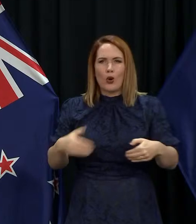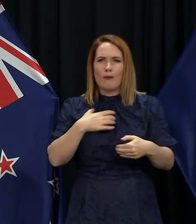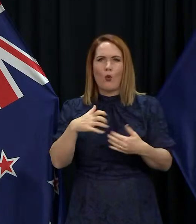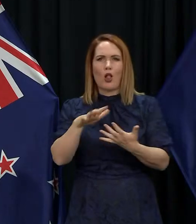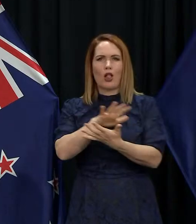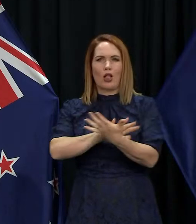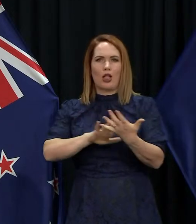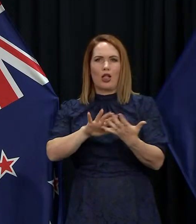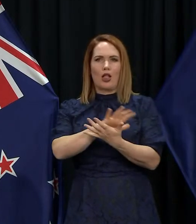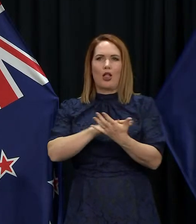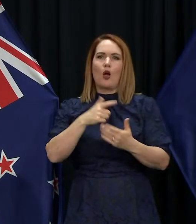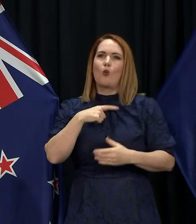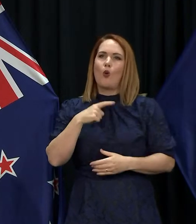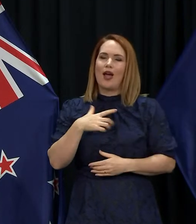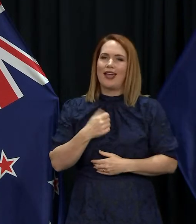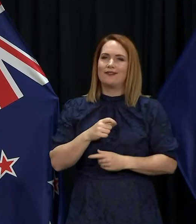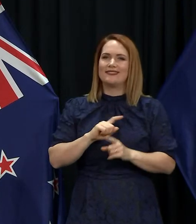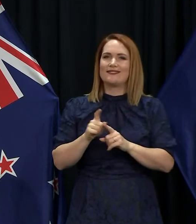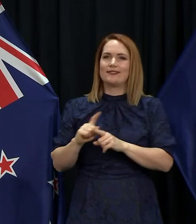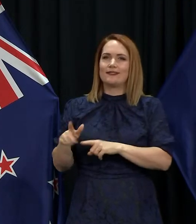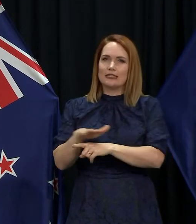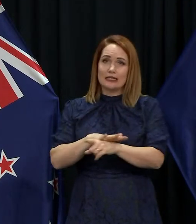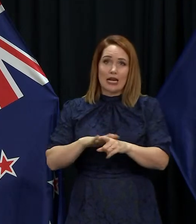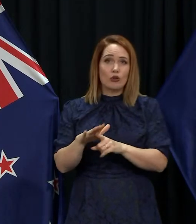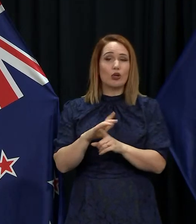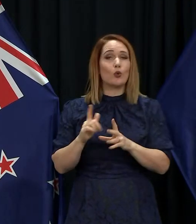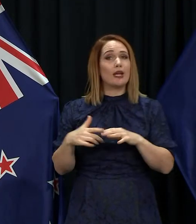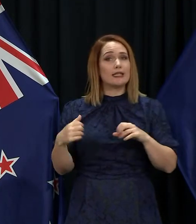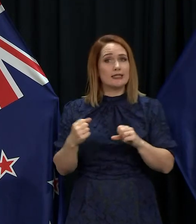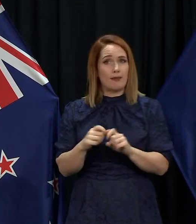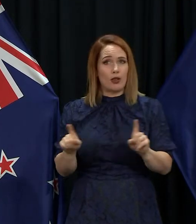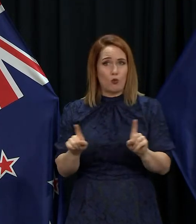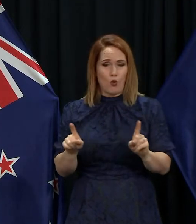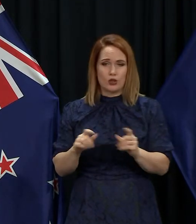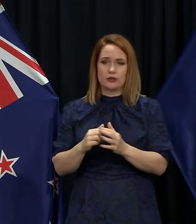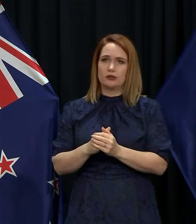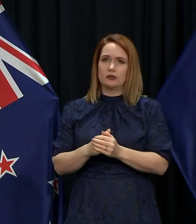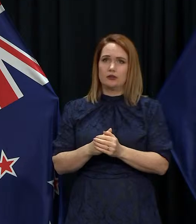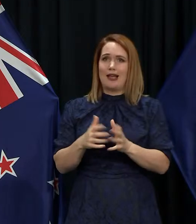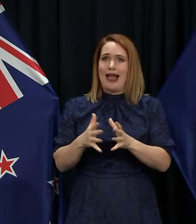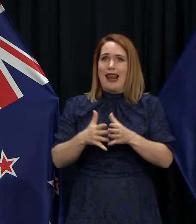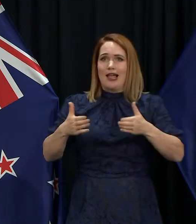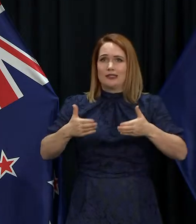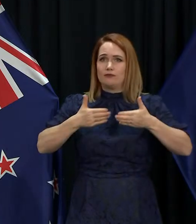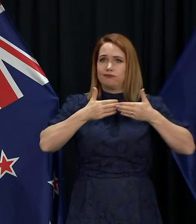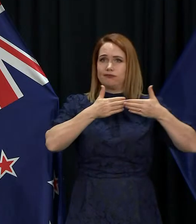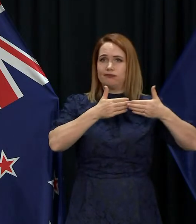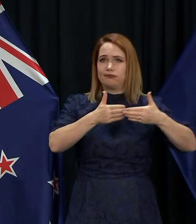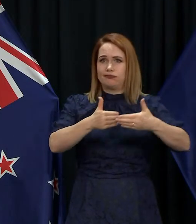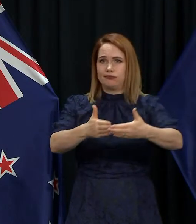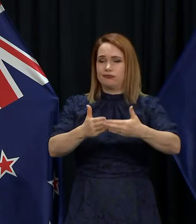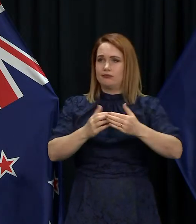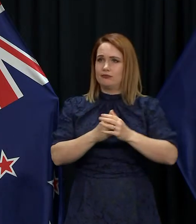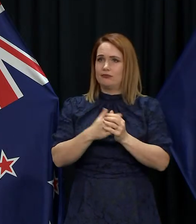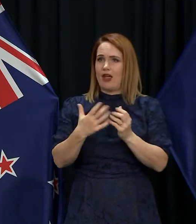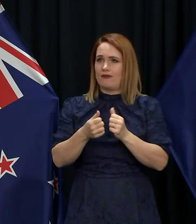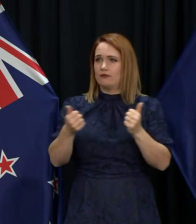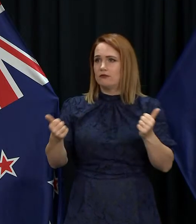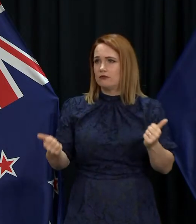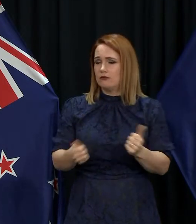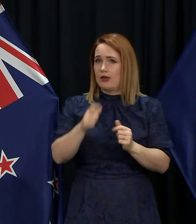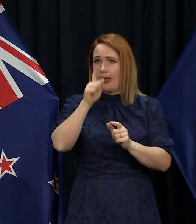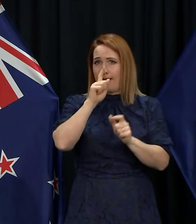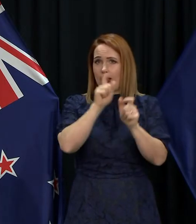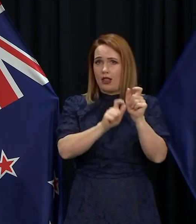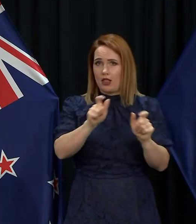are dealing with a range of different scenarios, such as vessels, large scale vessels carrying large numbers of